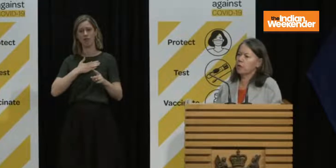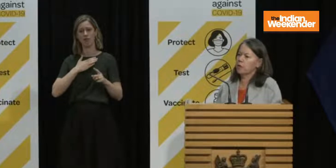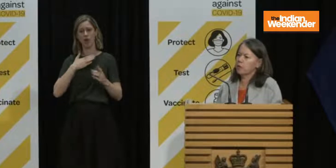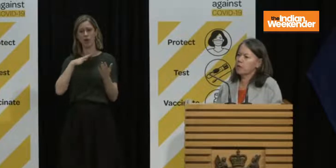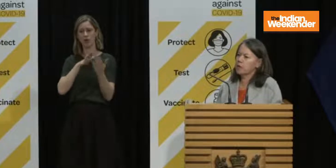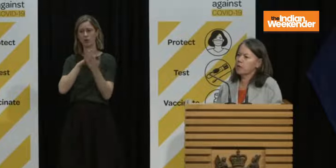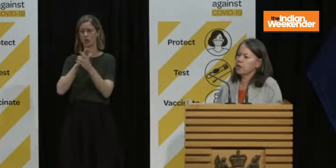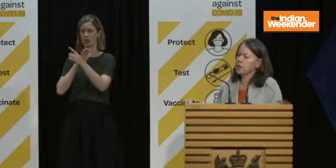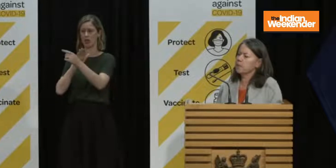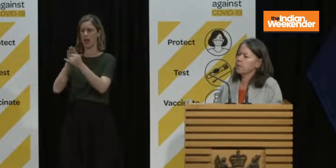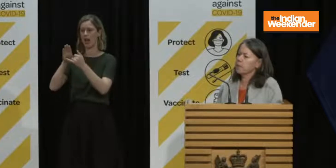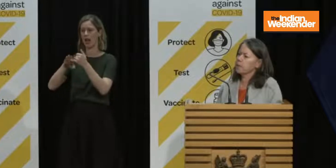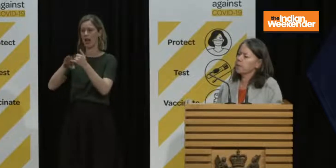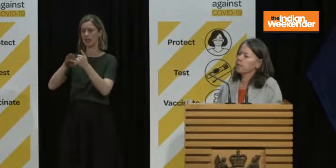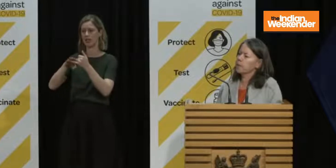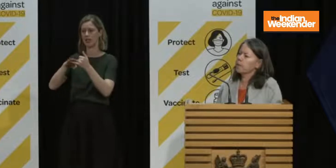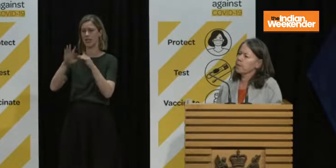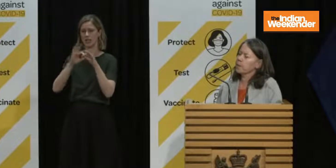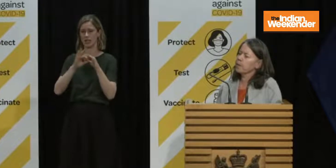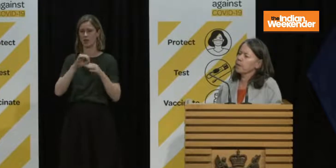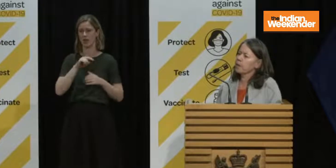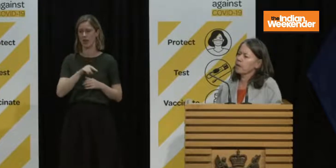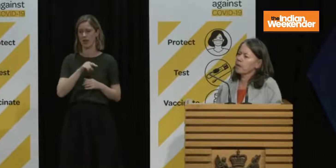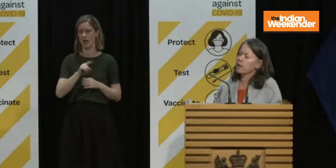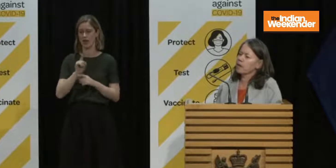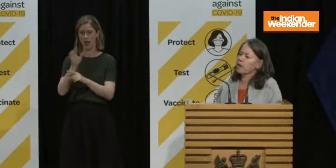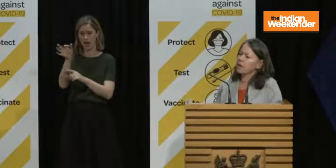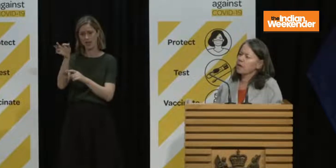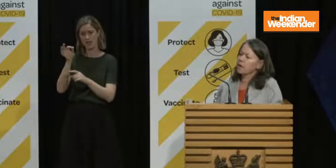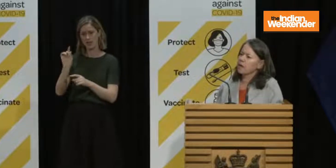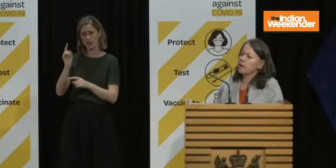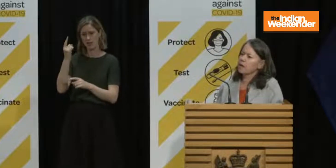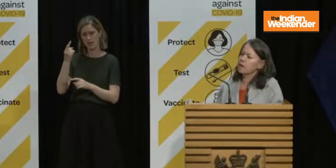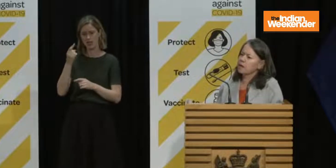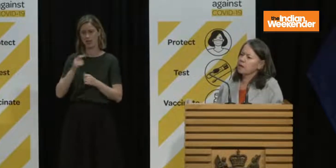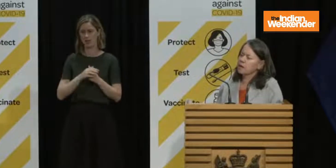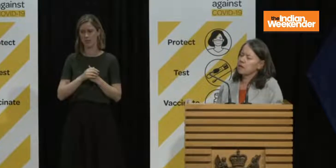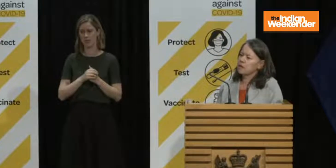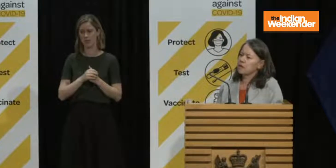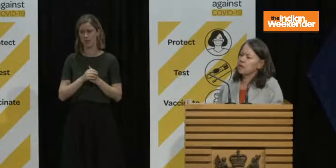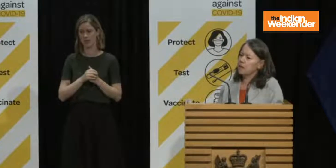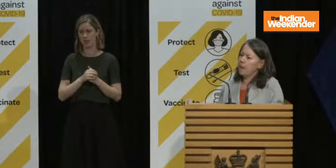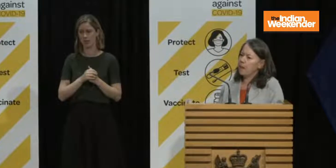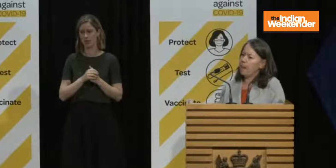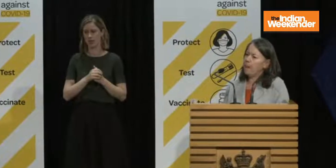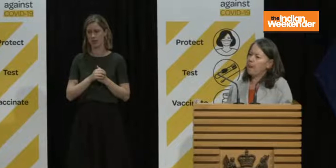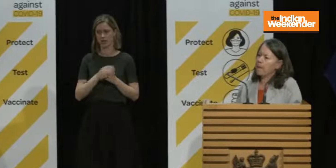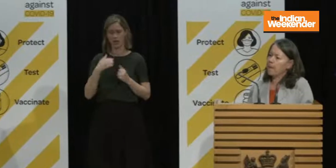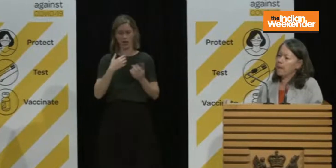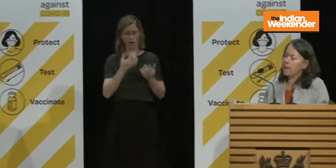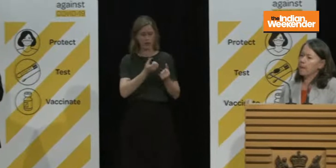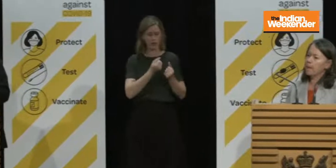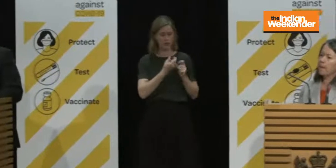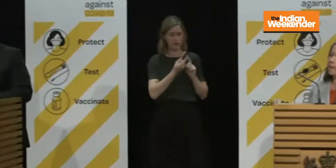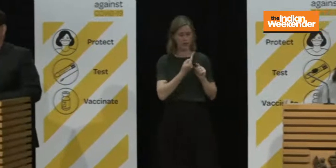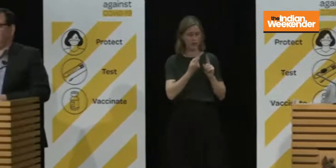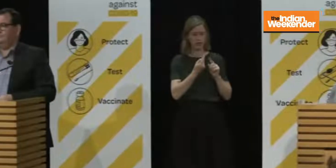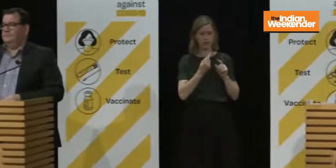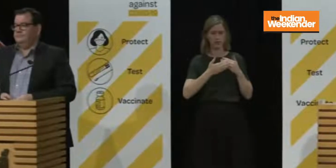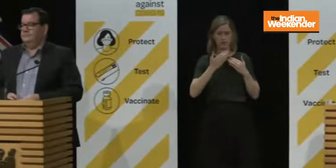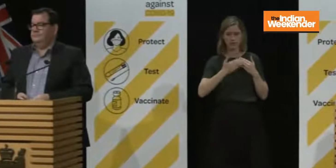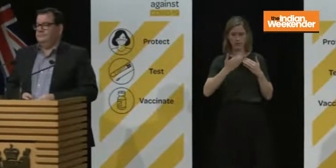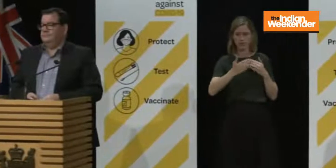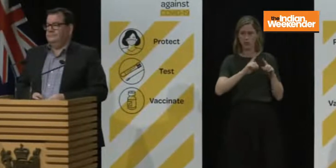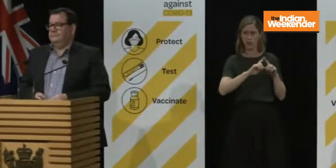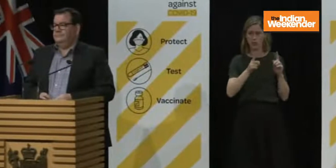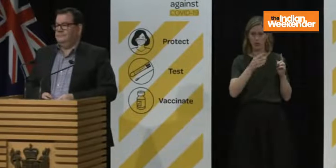approach to the situation. Thank you. And just lastly on that, Minister, do you not think that given the responses that I had over quite a number of days from a